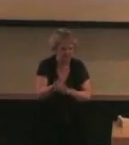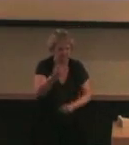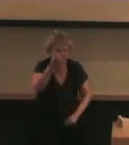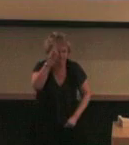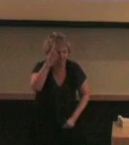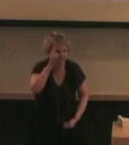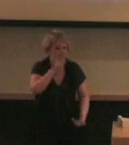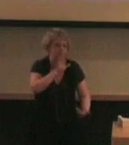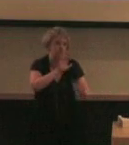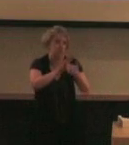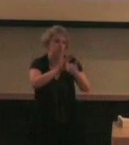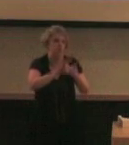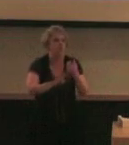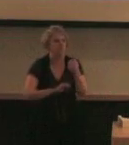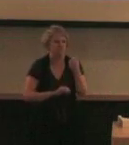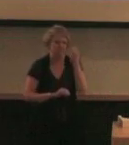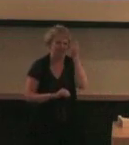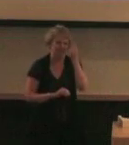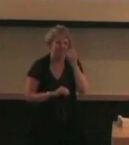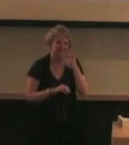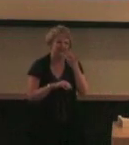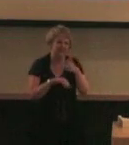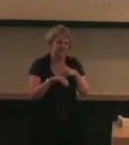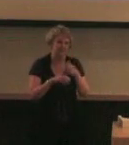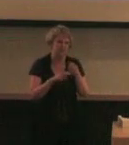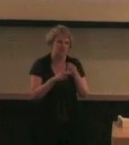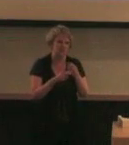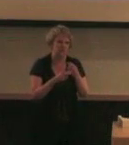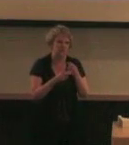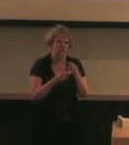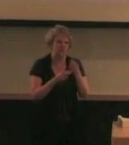So you might want to think about that the next time you use a service that's out there.